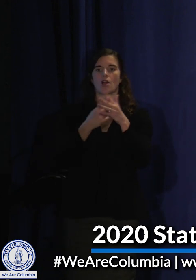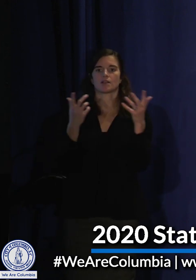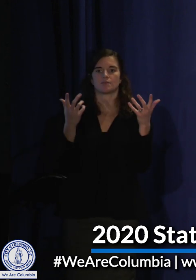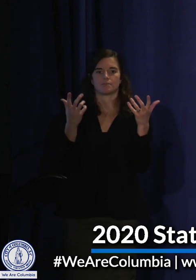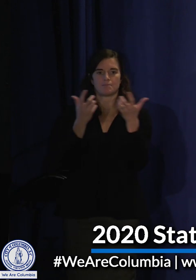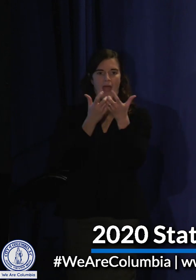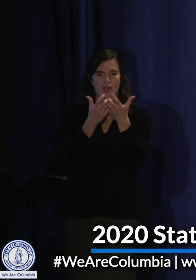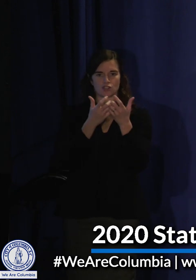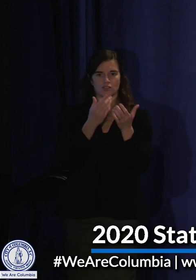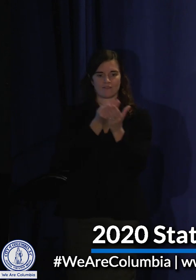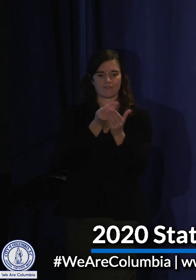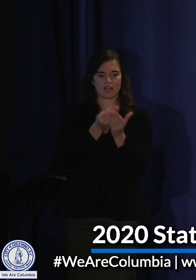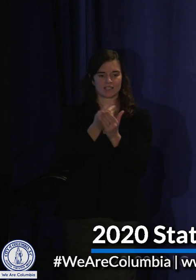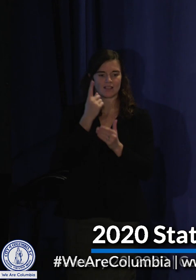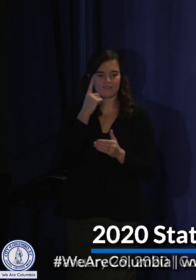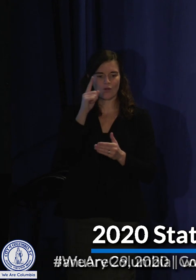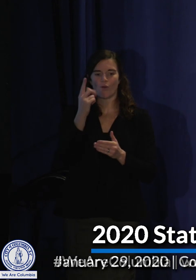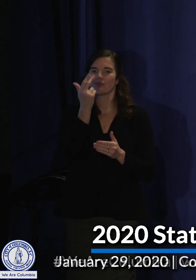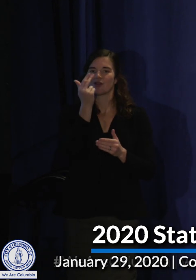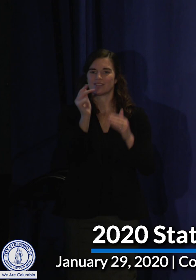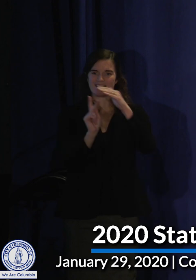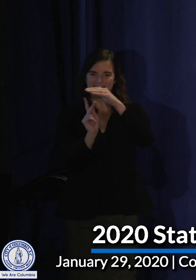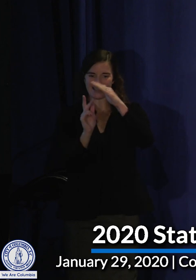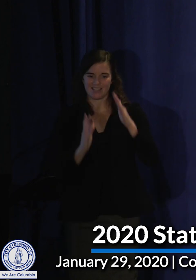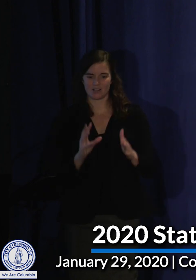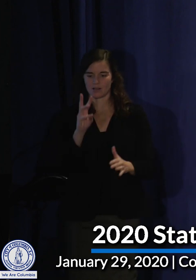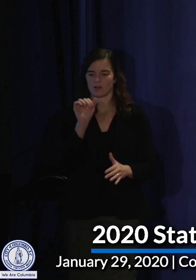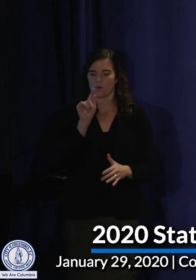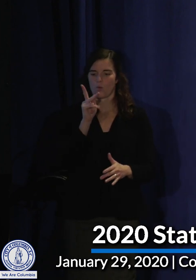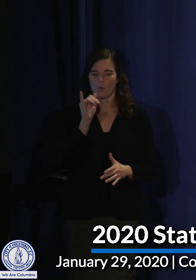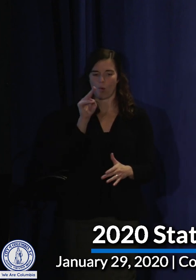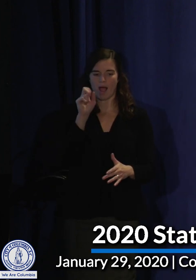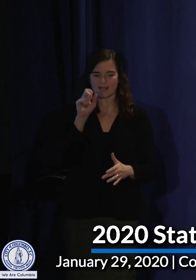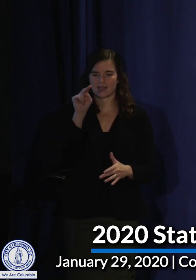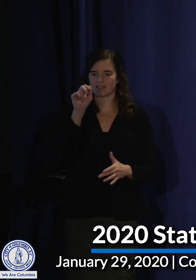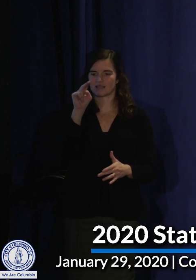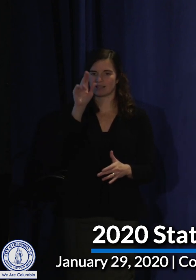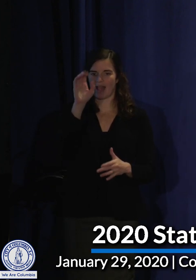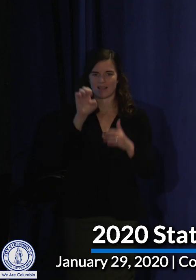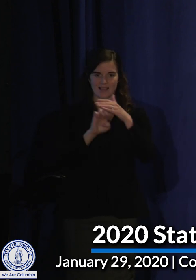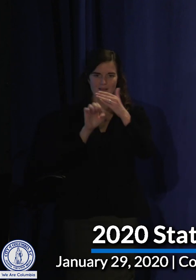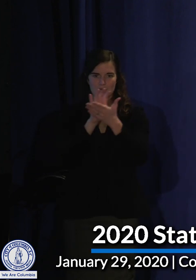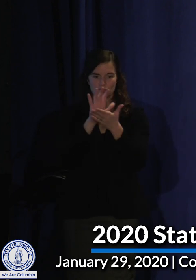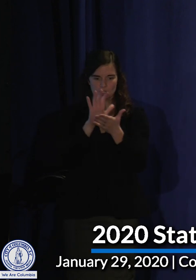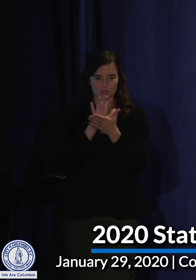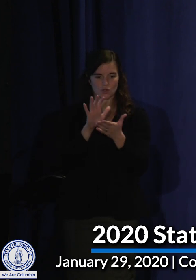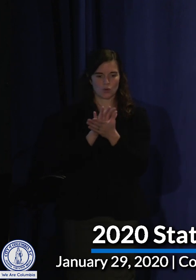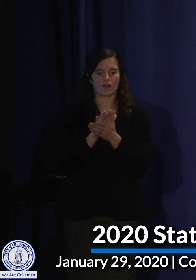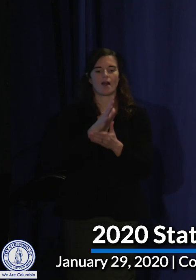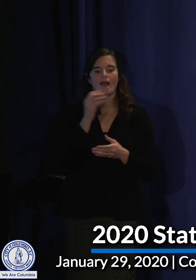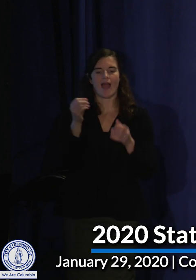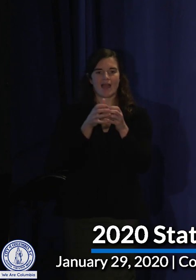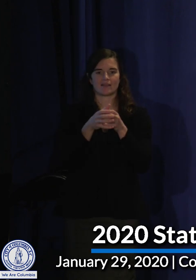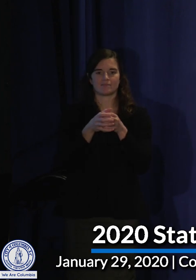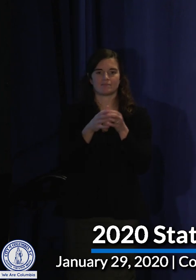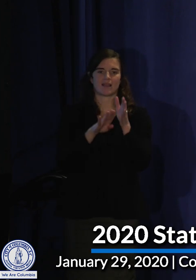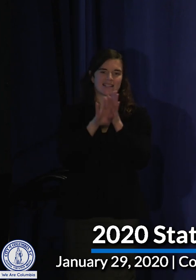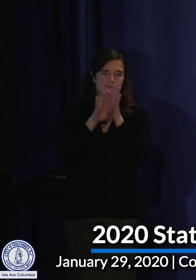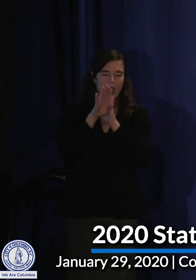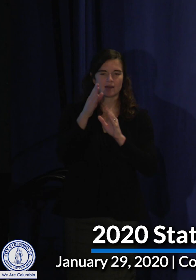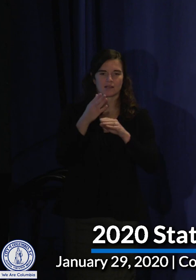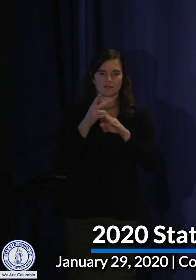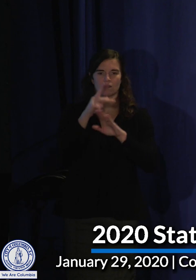savings accounts for 13 kindergartners at Watkins Nance Elementary School, expanded the program to Carver Lyon Elementary